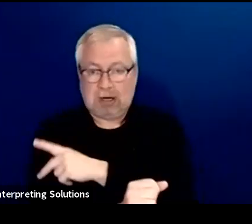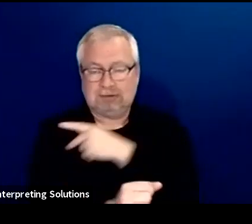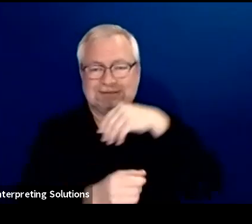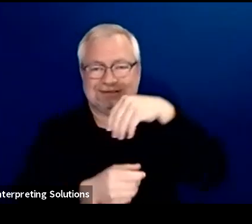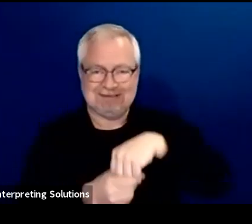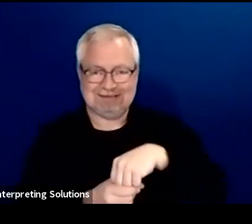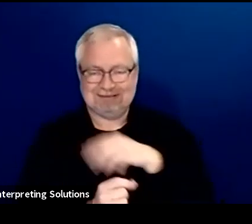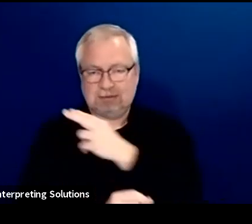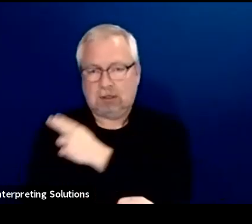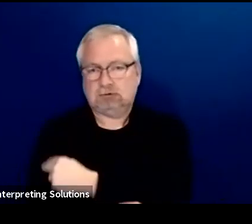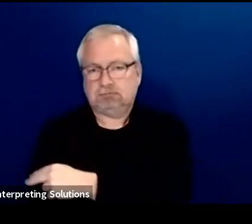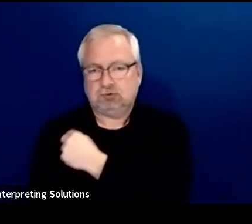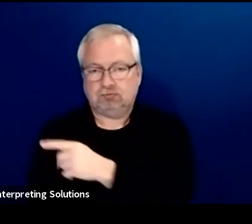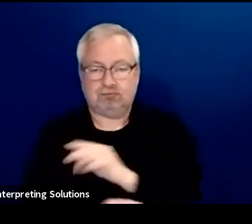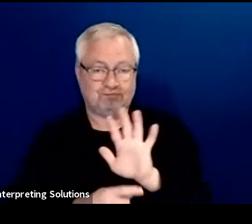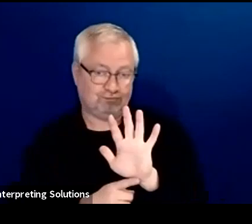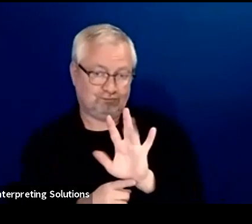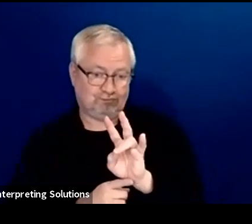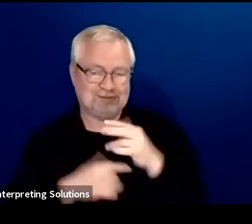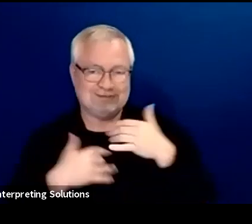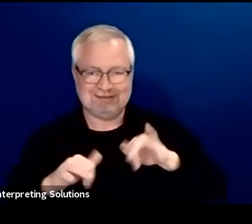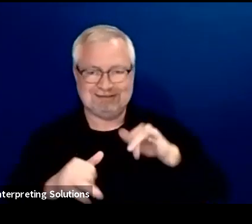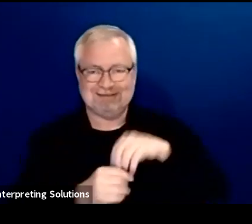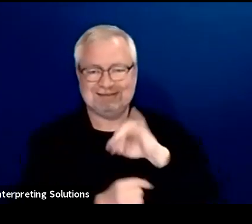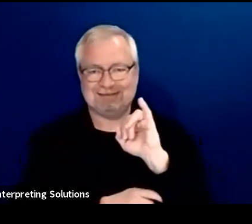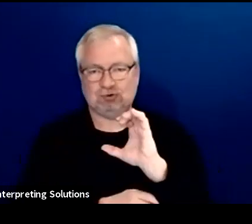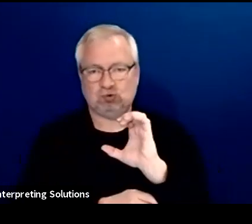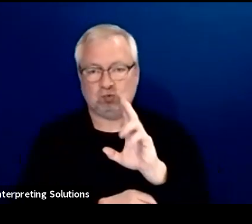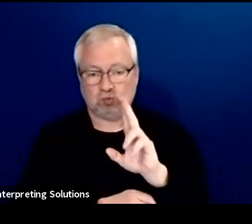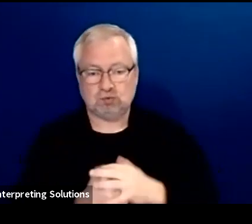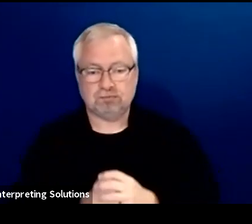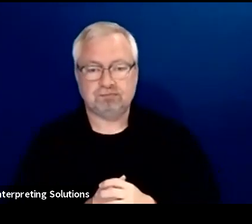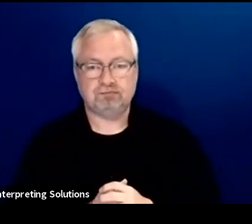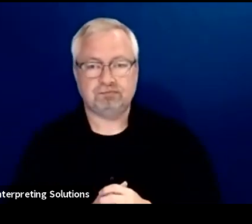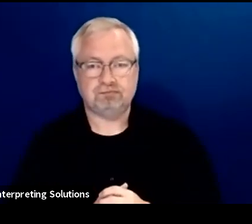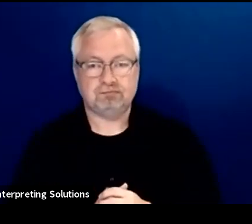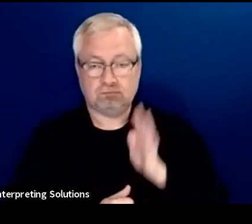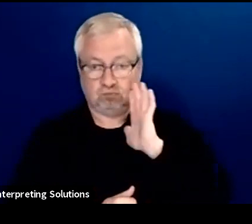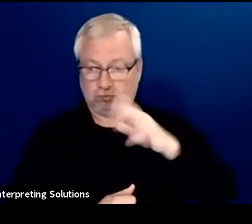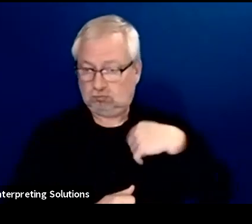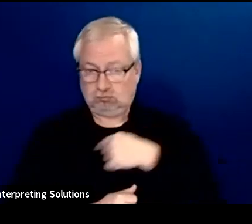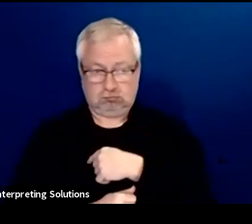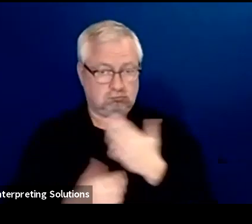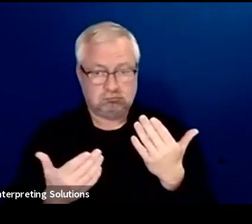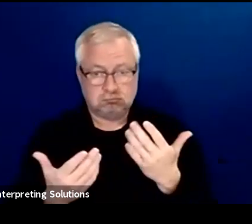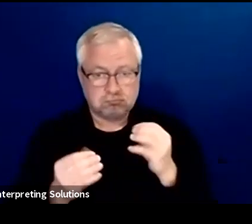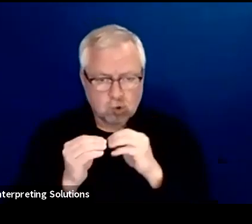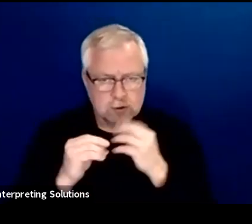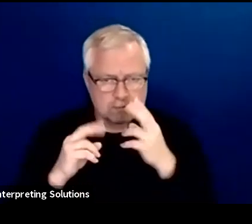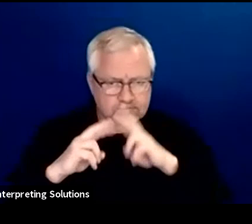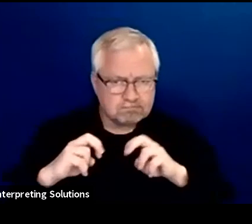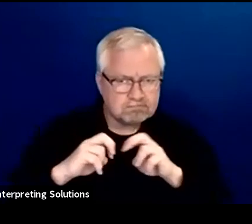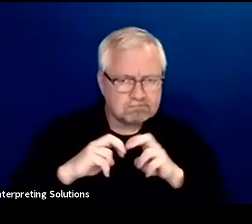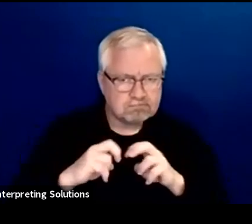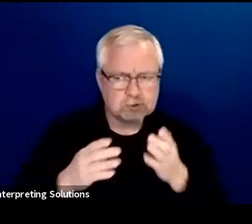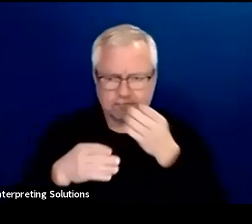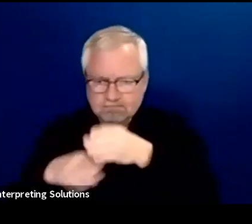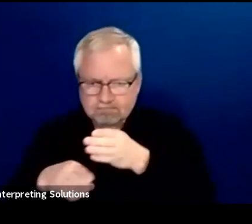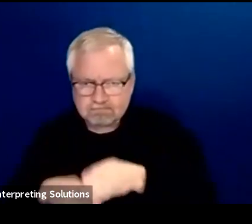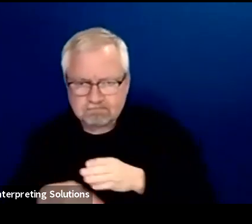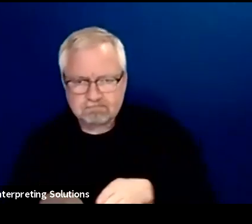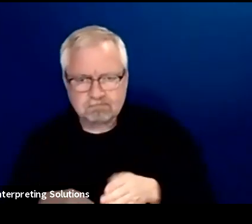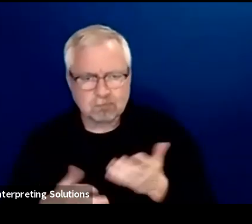care. In the future, we're going to want to dig deeper into breaking down not only the cases, but also the